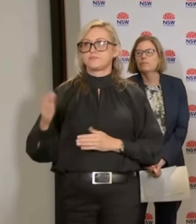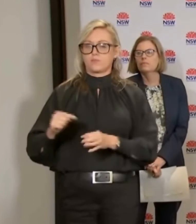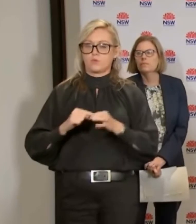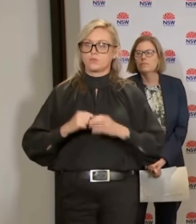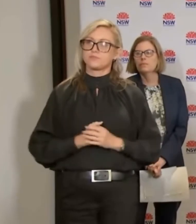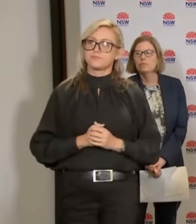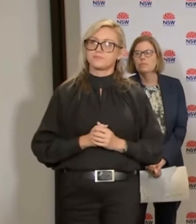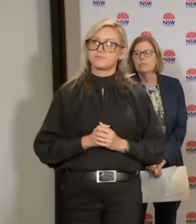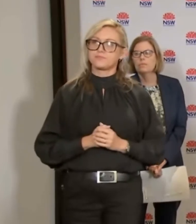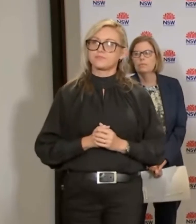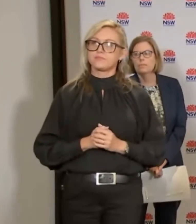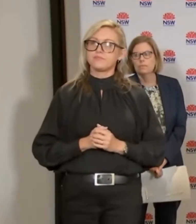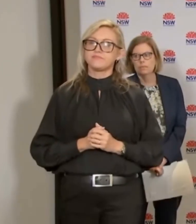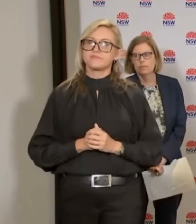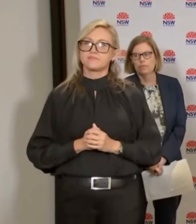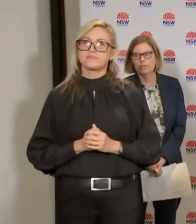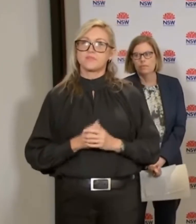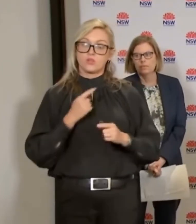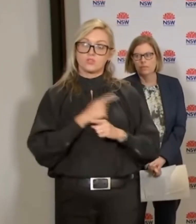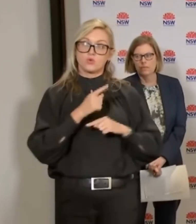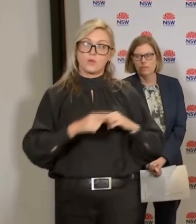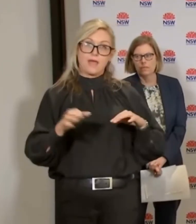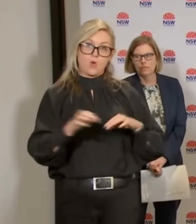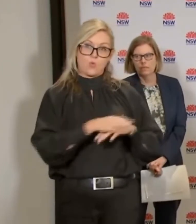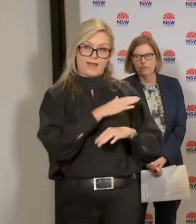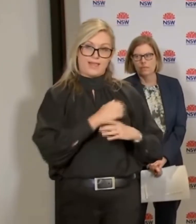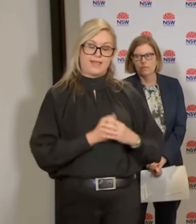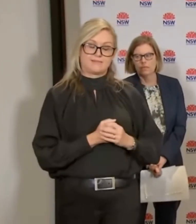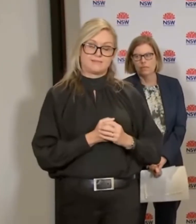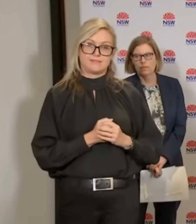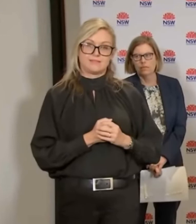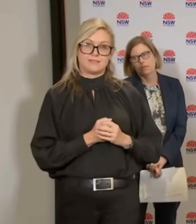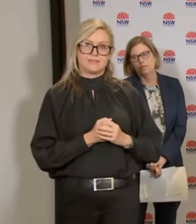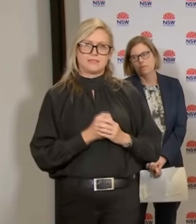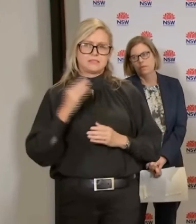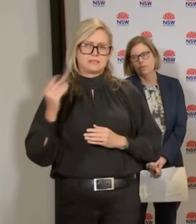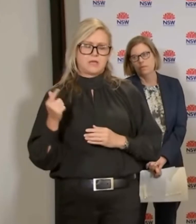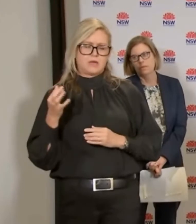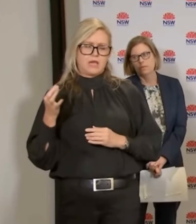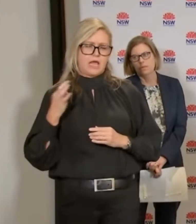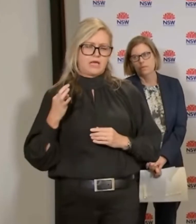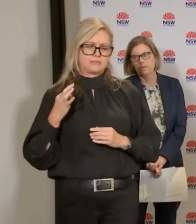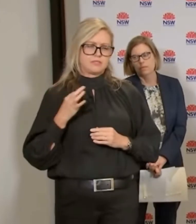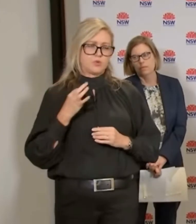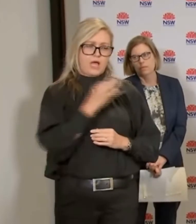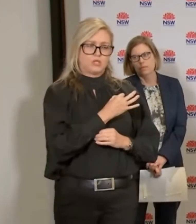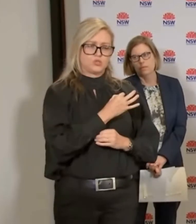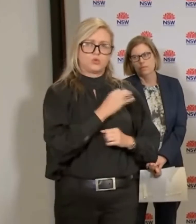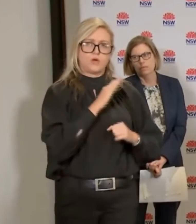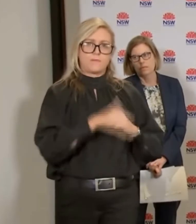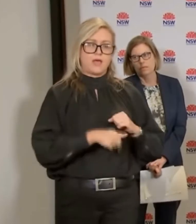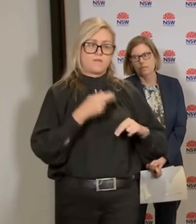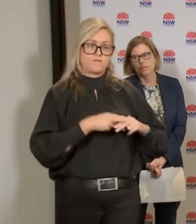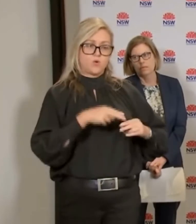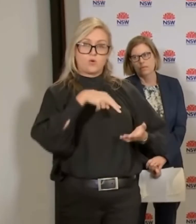weddings, Premier, we've had a call from a listener just in regards to how they actually work with the indoor drinking standing up. With hors d'oeuvres, canapes and so forth, can